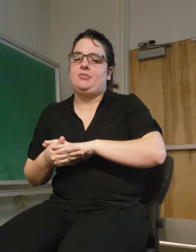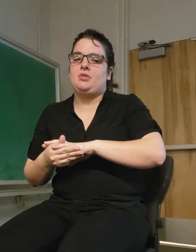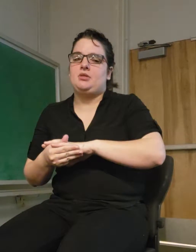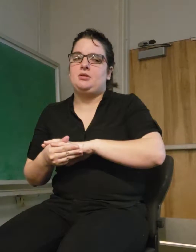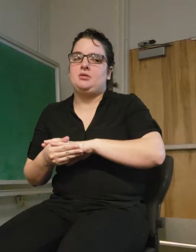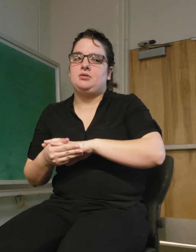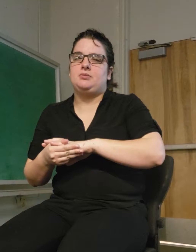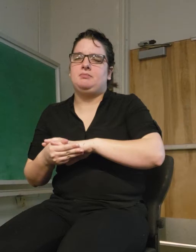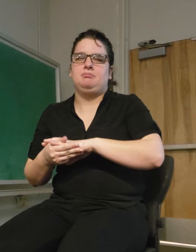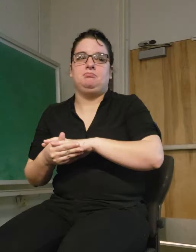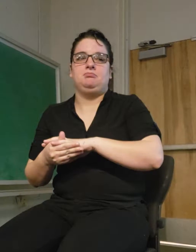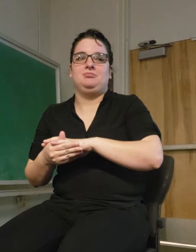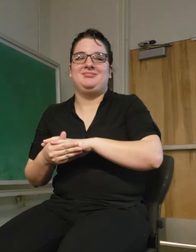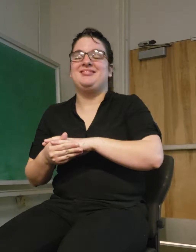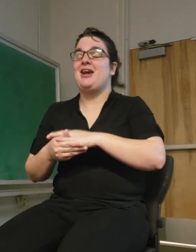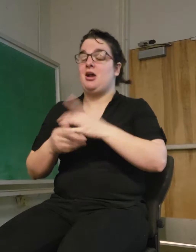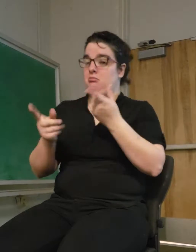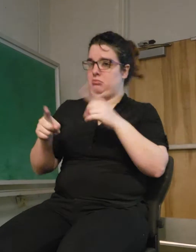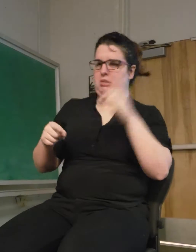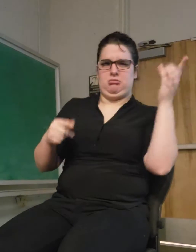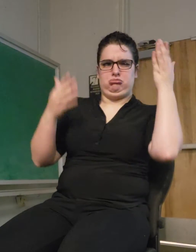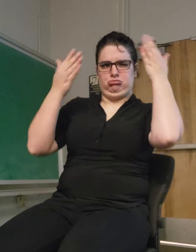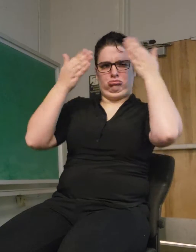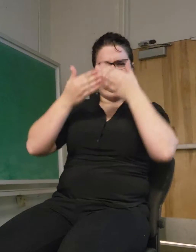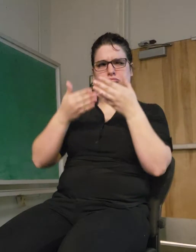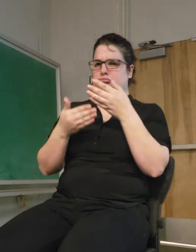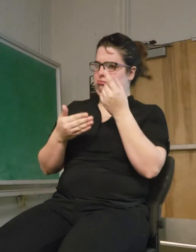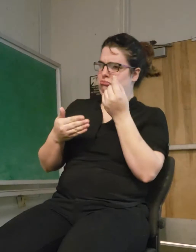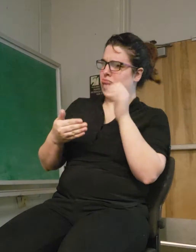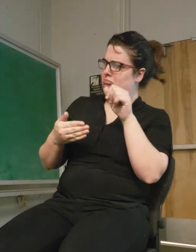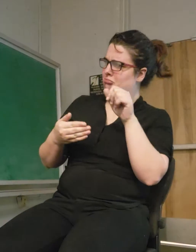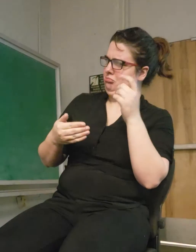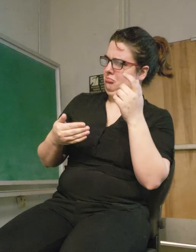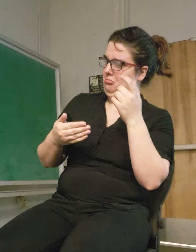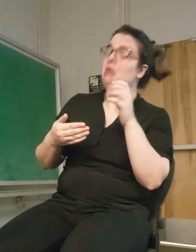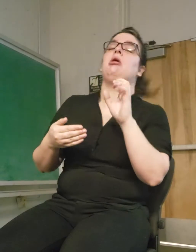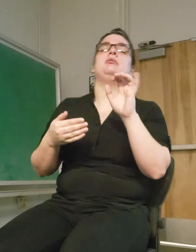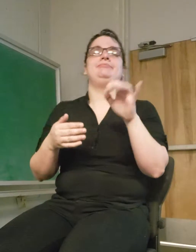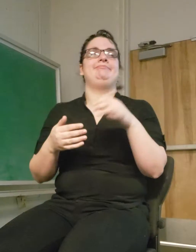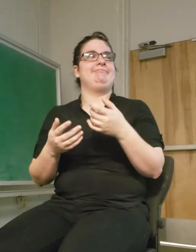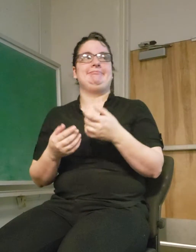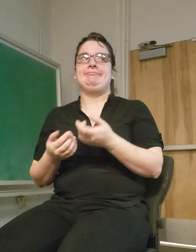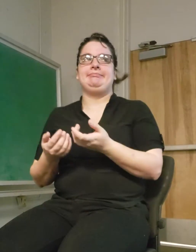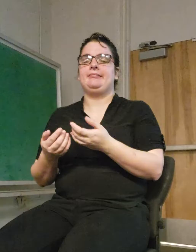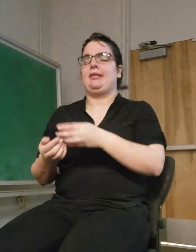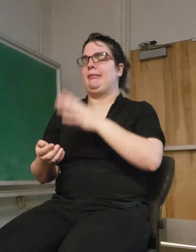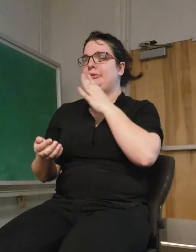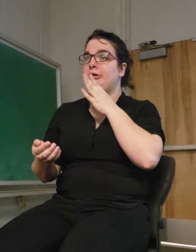dim? It did. I'm talking too much, am I? If I press a button, will it get excited?